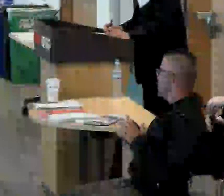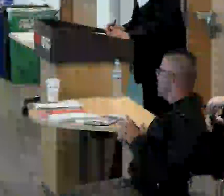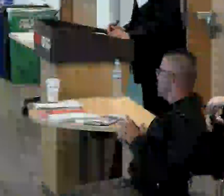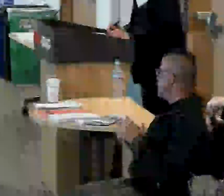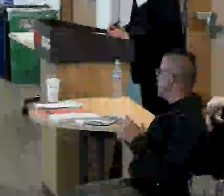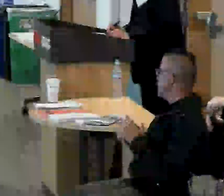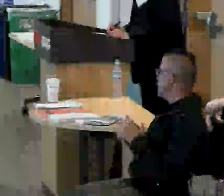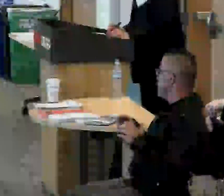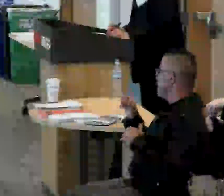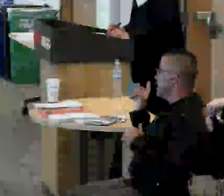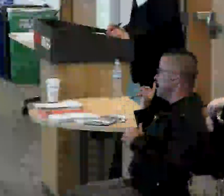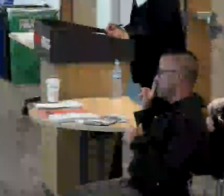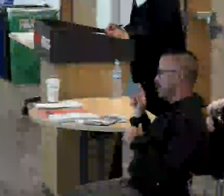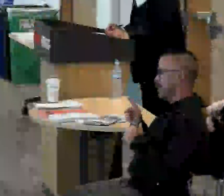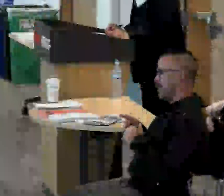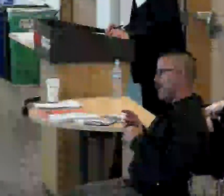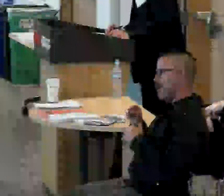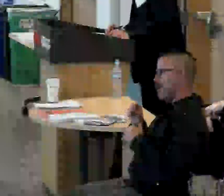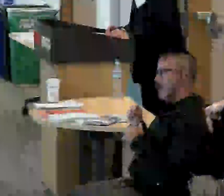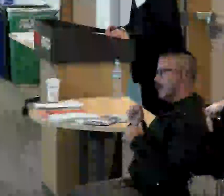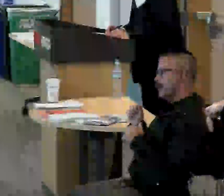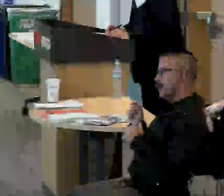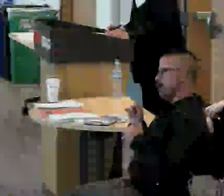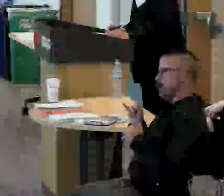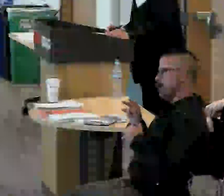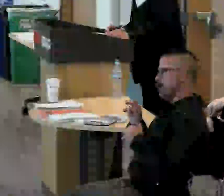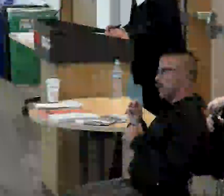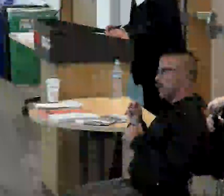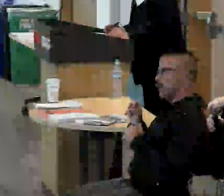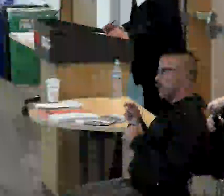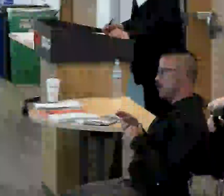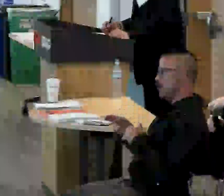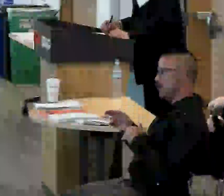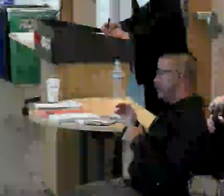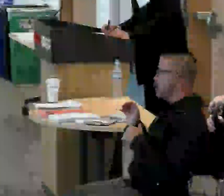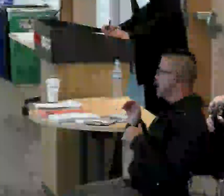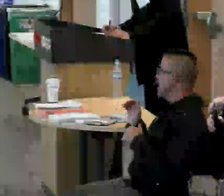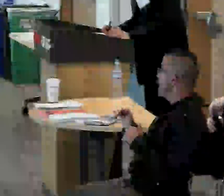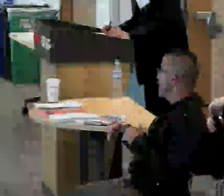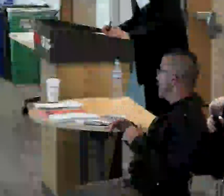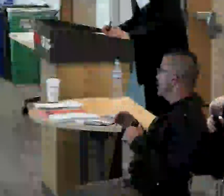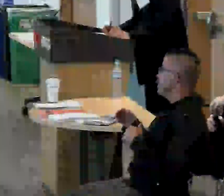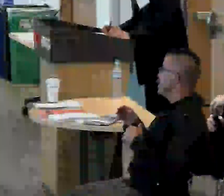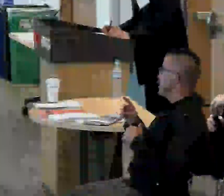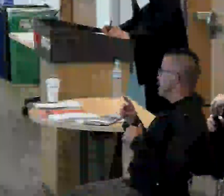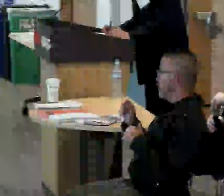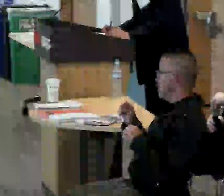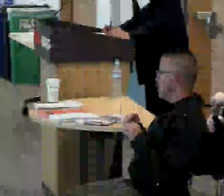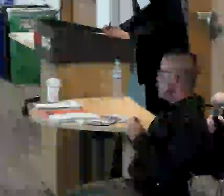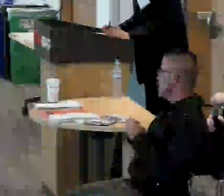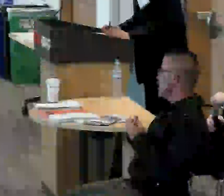Is Positive Resources a organization? Disability organization for people with HIV and AIDS.